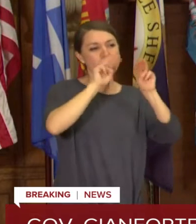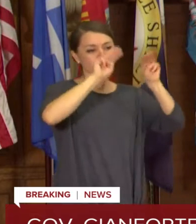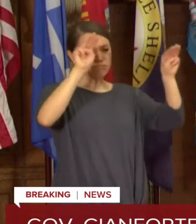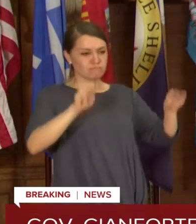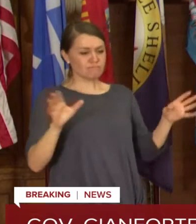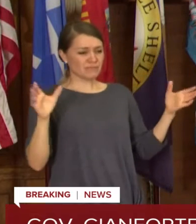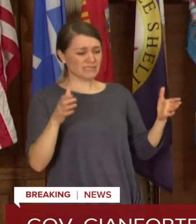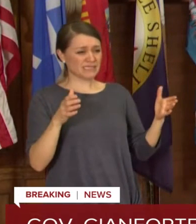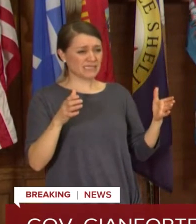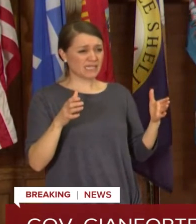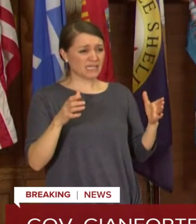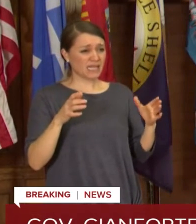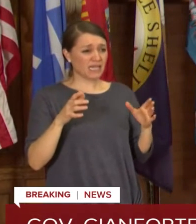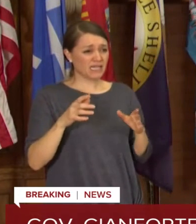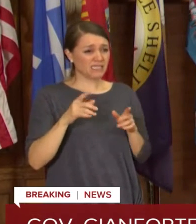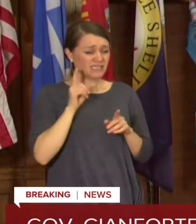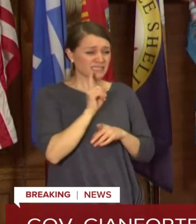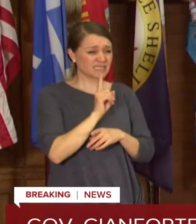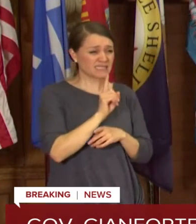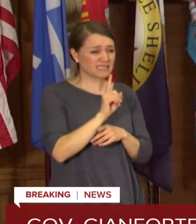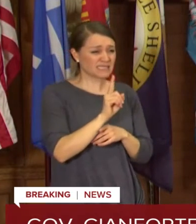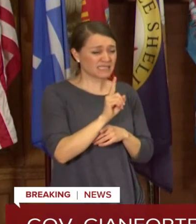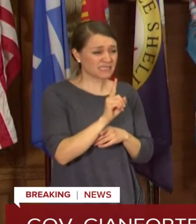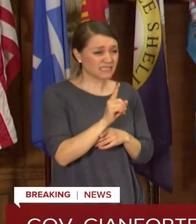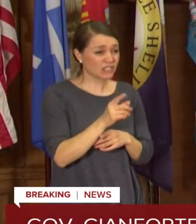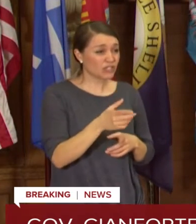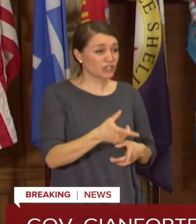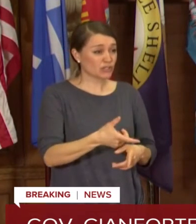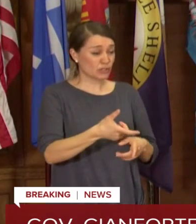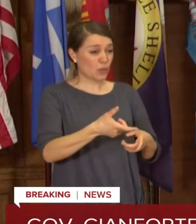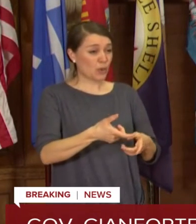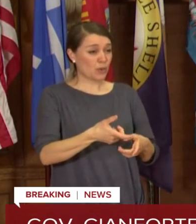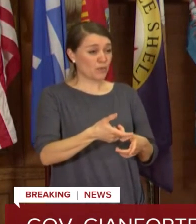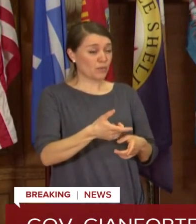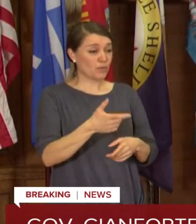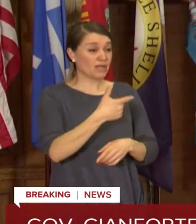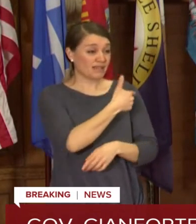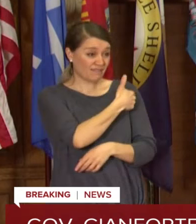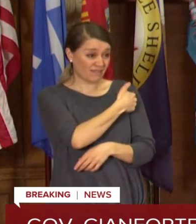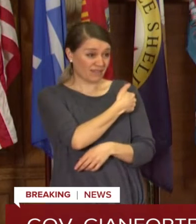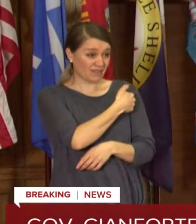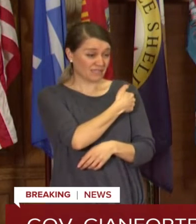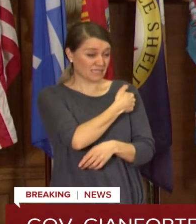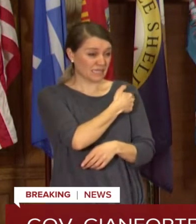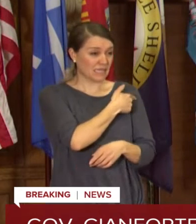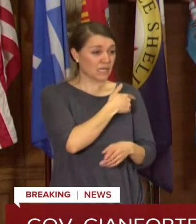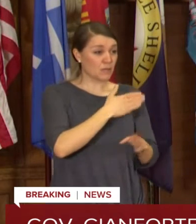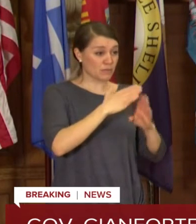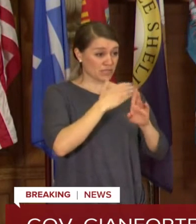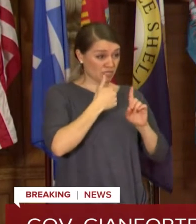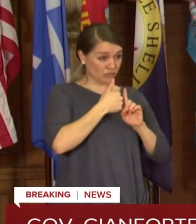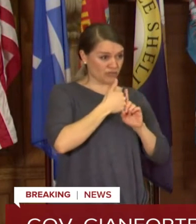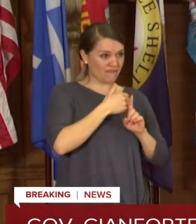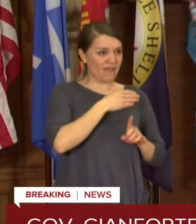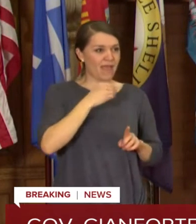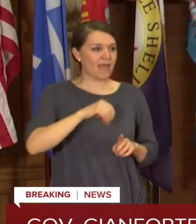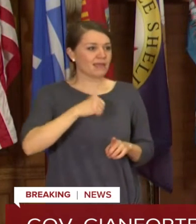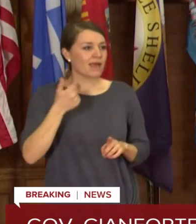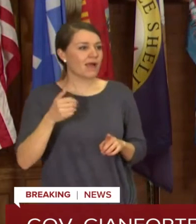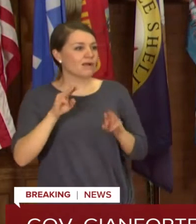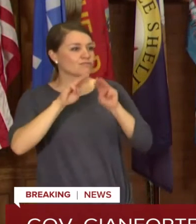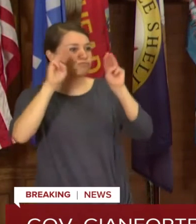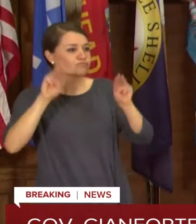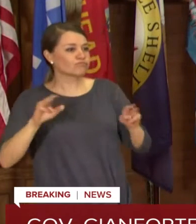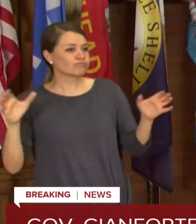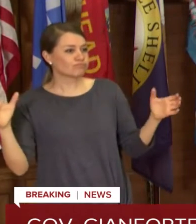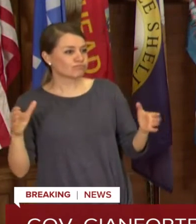end by getting your vaccine to protect yourself and your fellow Montanans. Let's get back